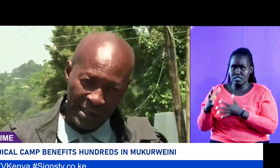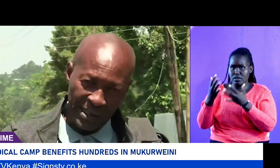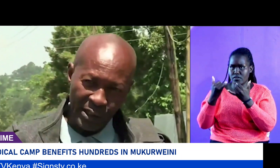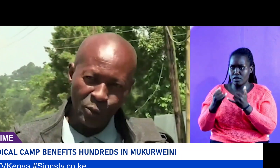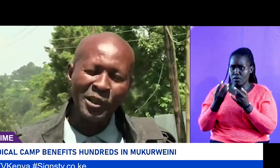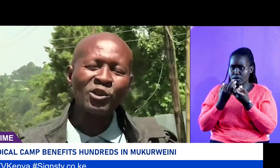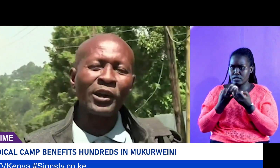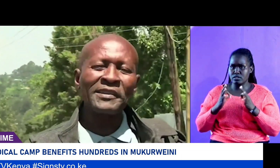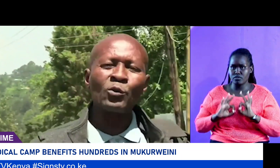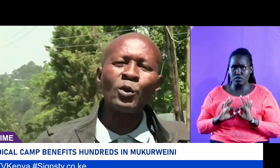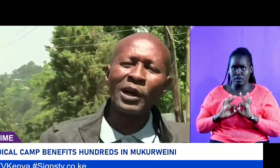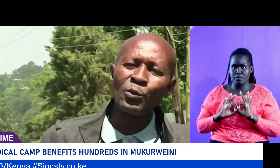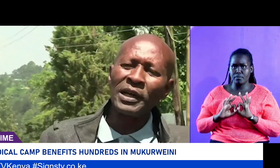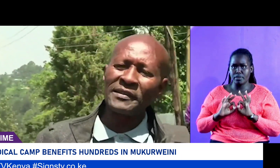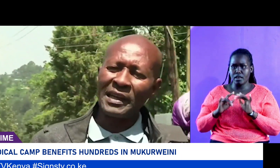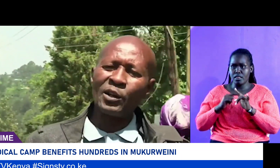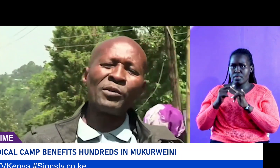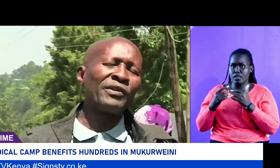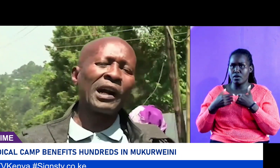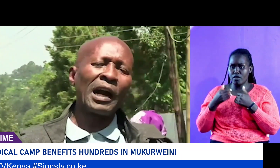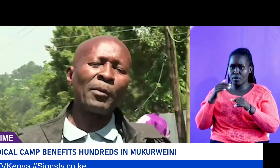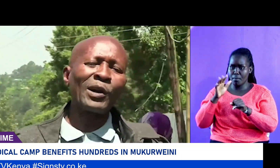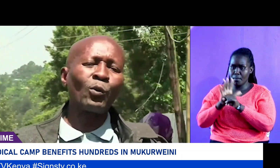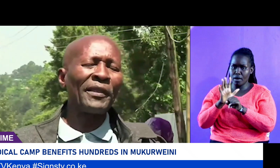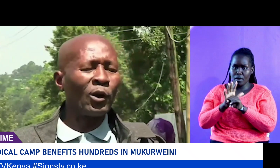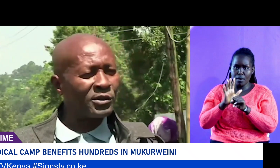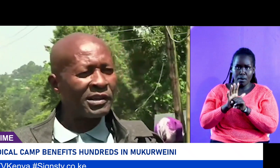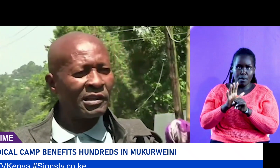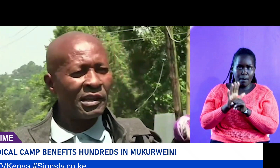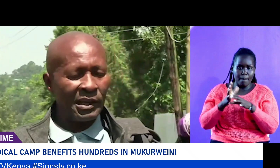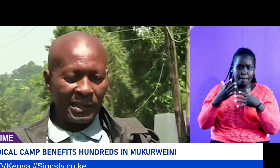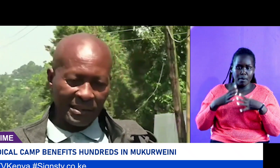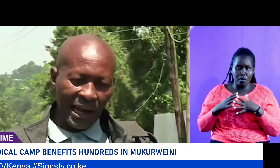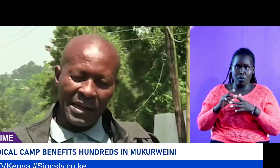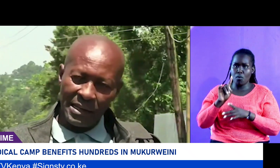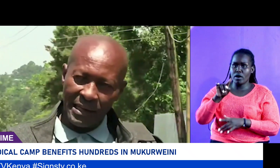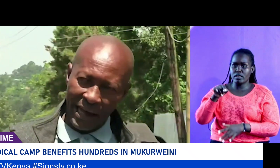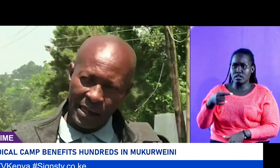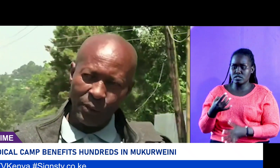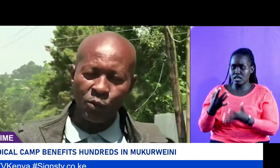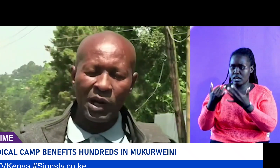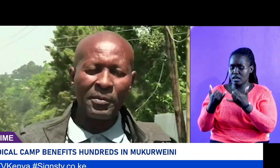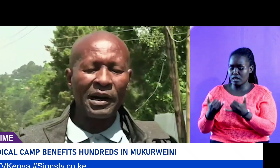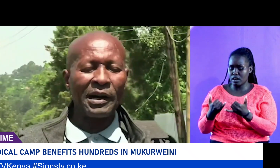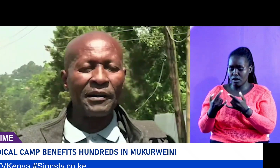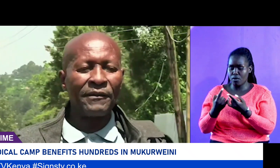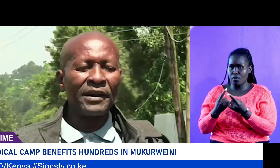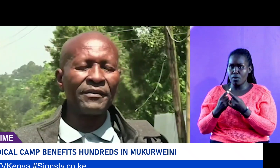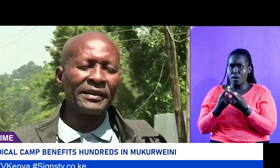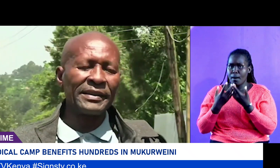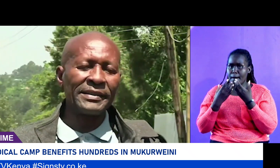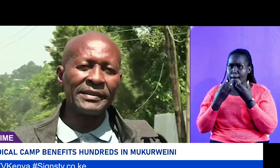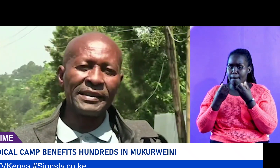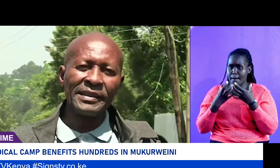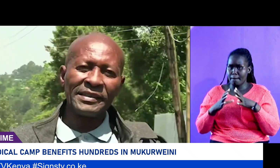bure. Tumejitokeza tukiwa watu wengi sana, tumefika kama watu 1000, na saa hii tayari watu kama